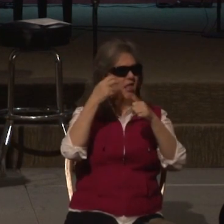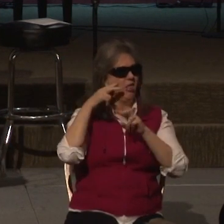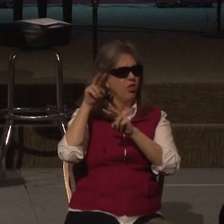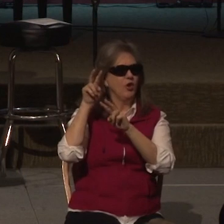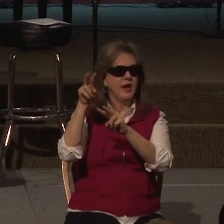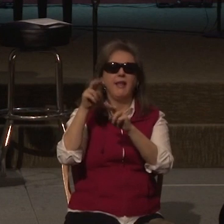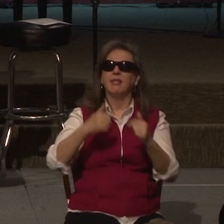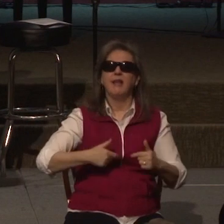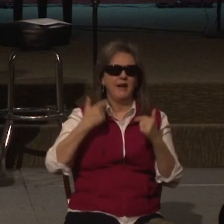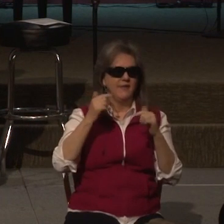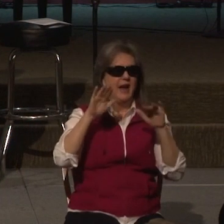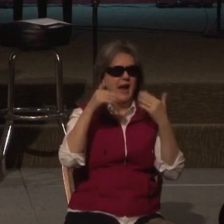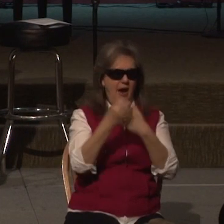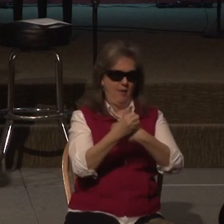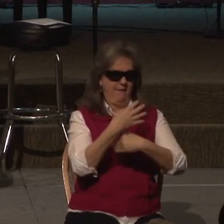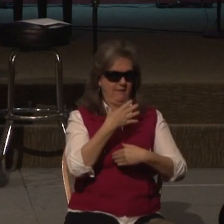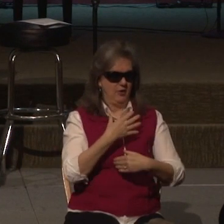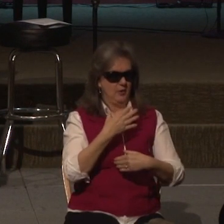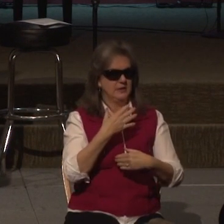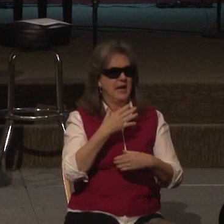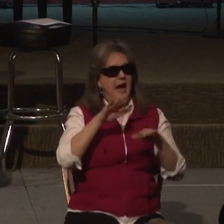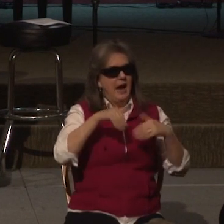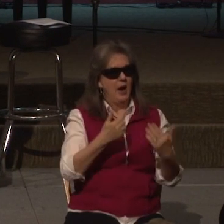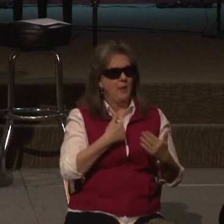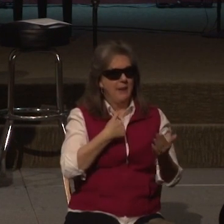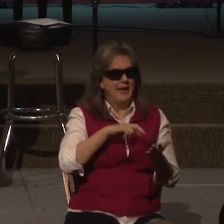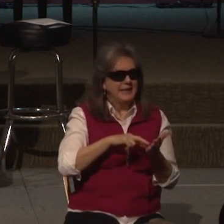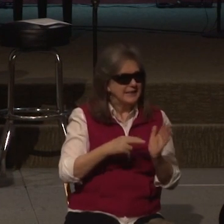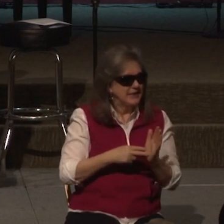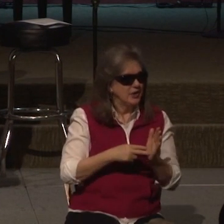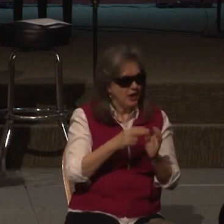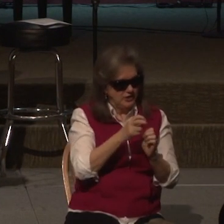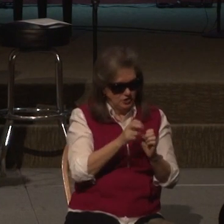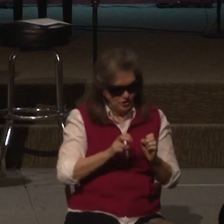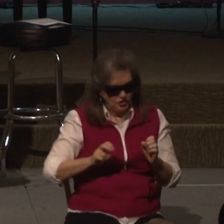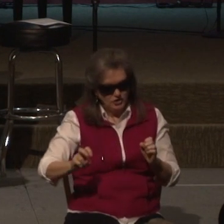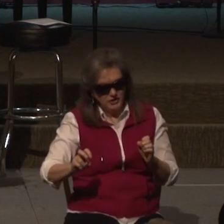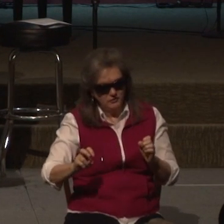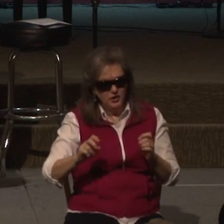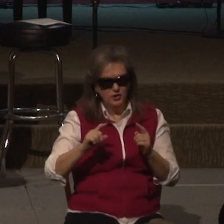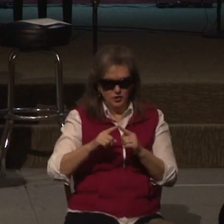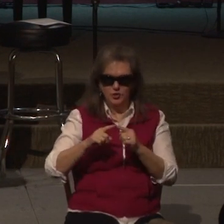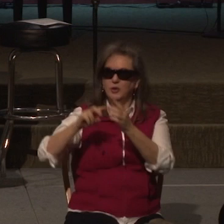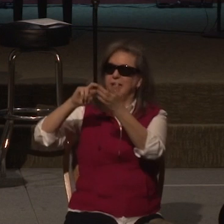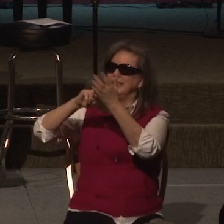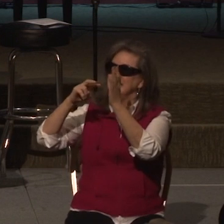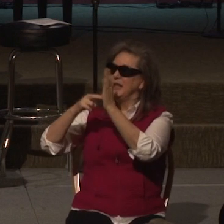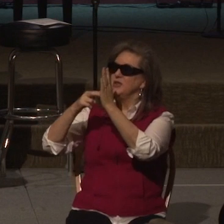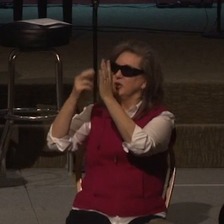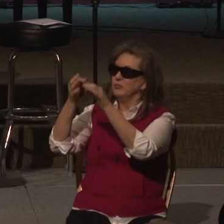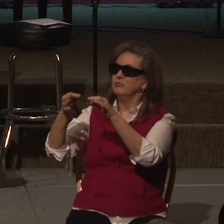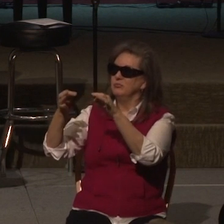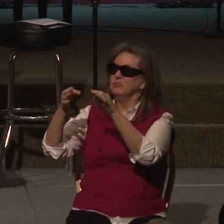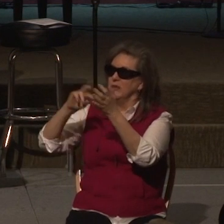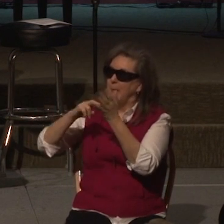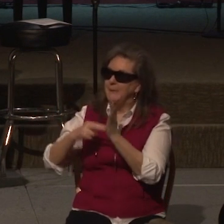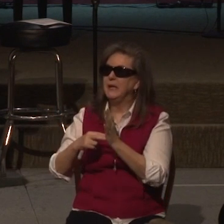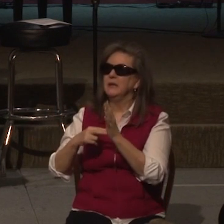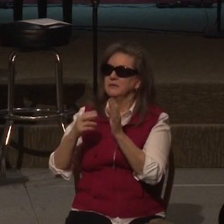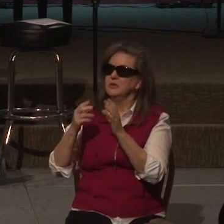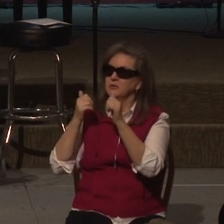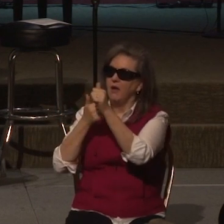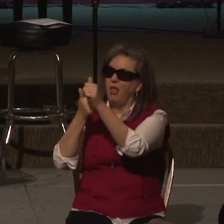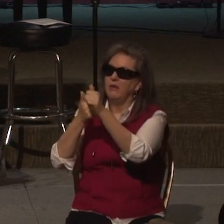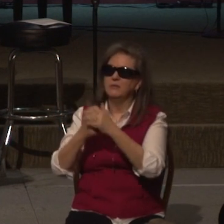at how am I influenced versus how am I intentional. Begin to shift towards the intentional. Then we looked